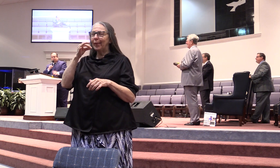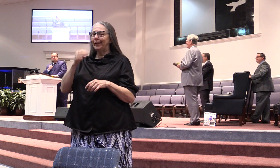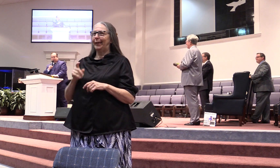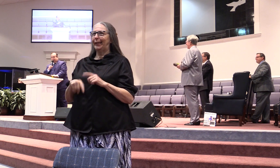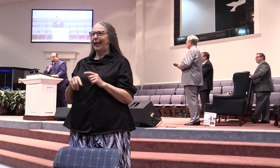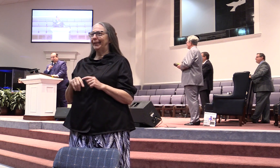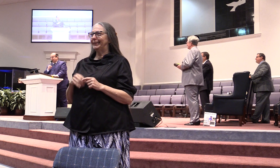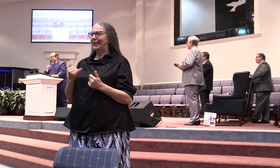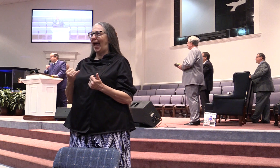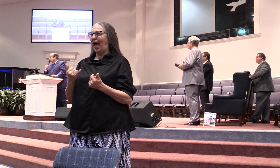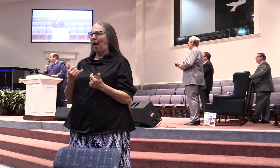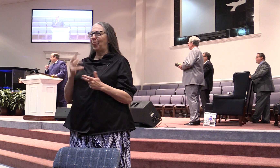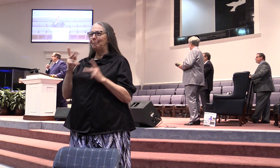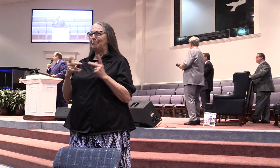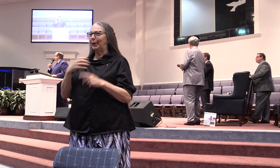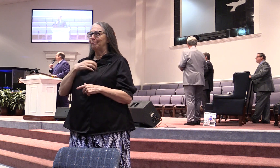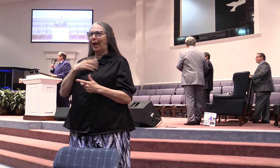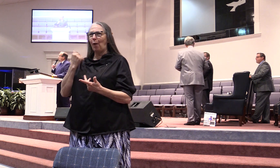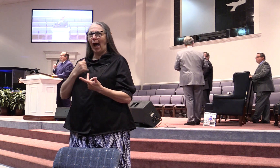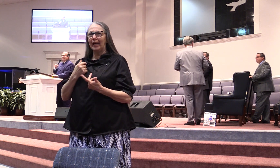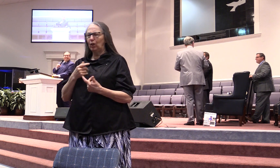because the people at the table complained, and I don't